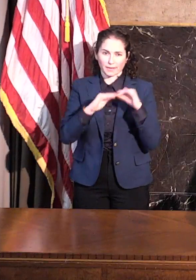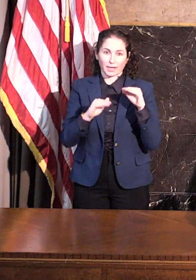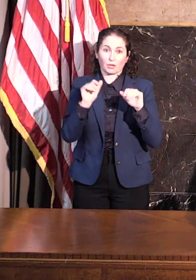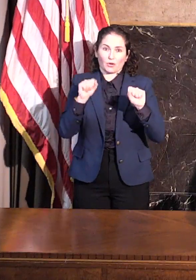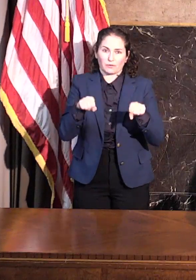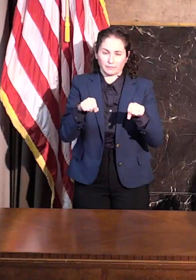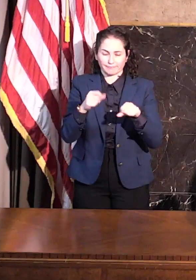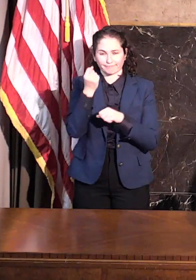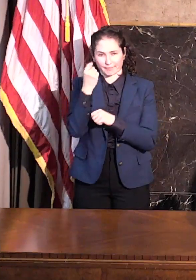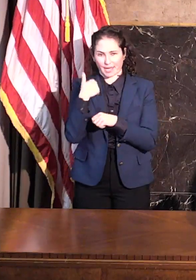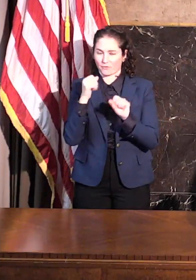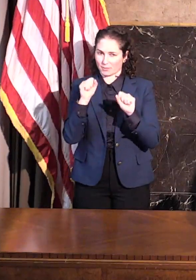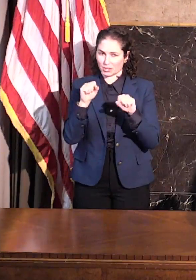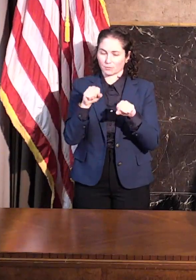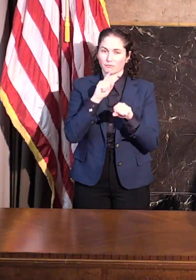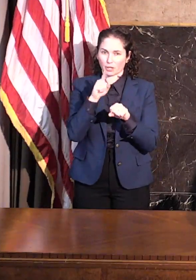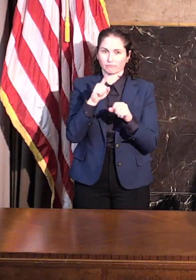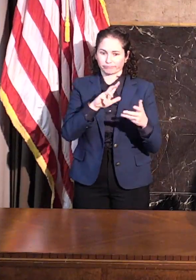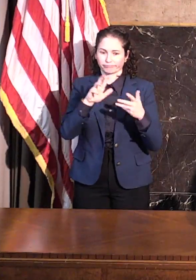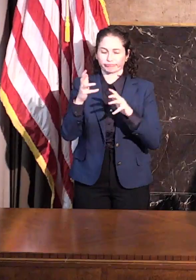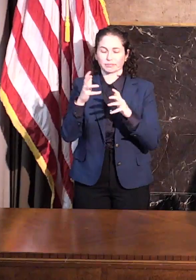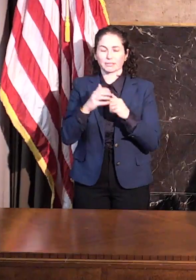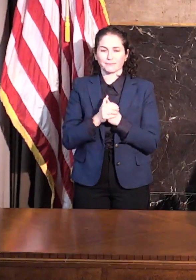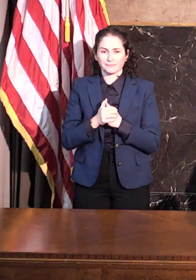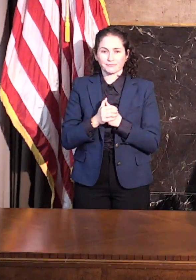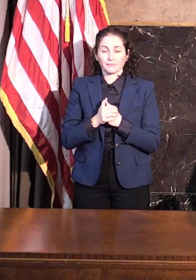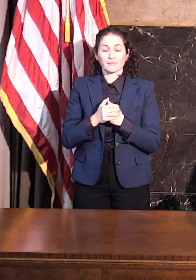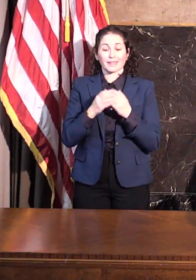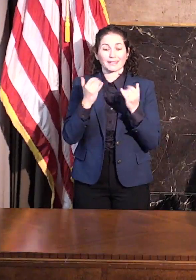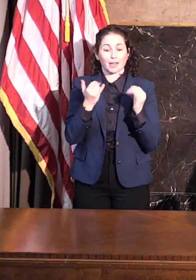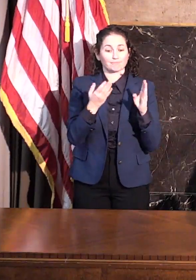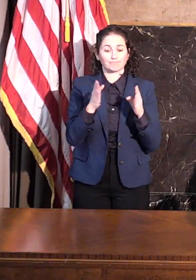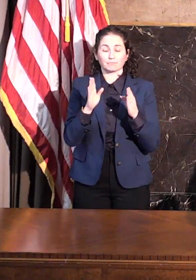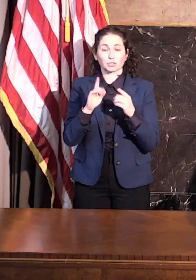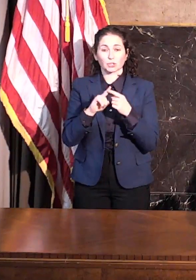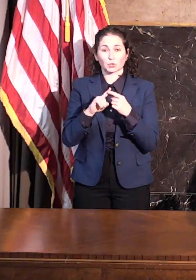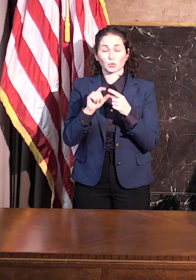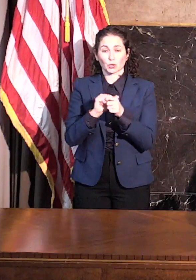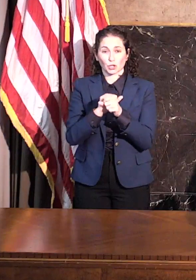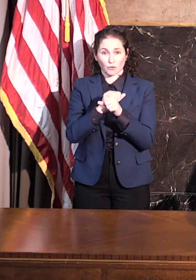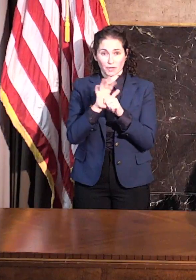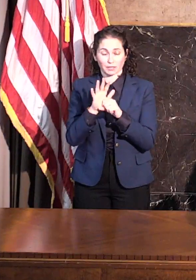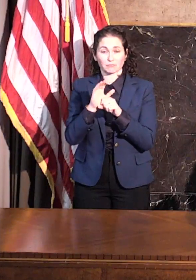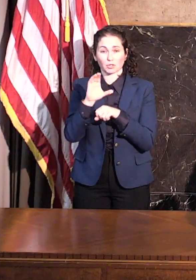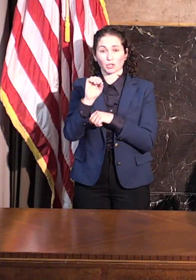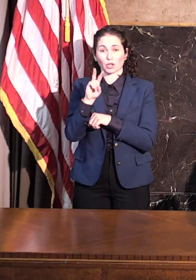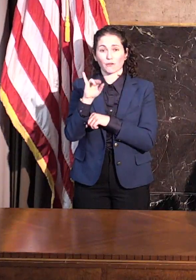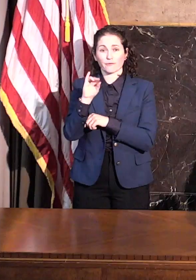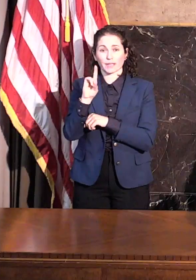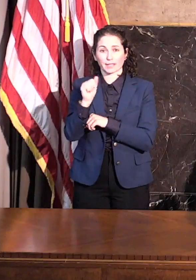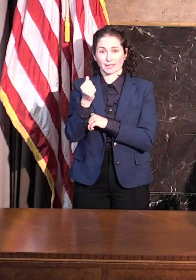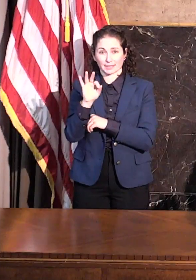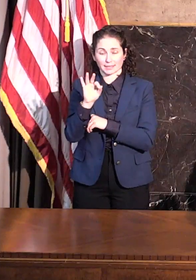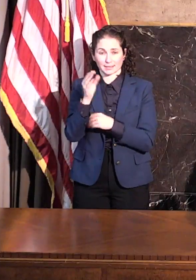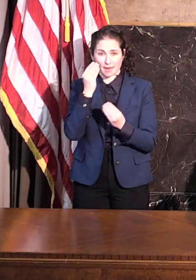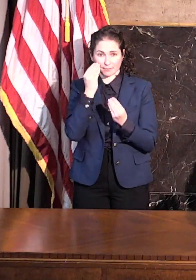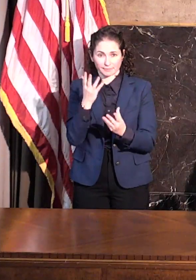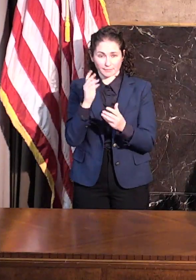or fatalities. And so that's obviously a very good thing. So we feel very blessed today that it